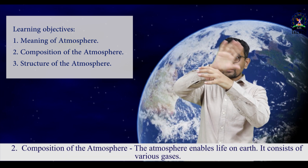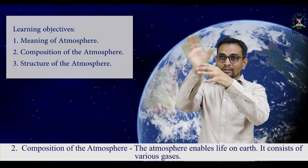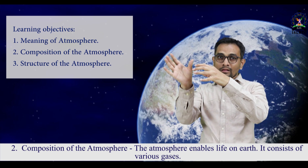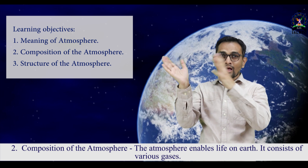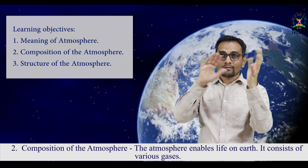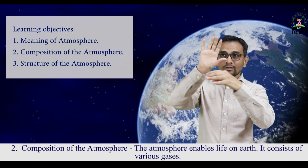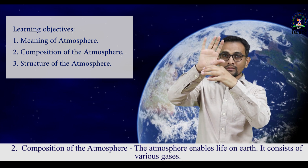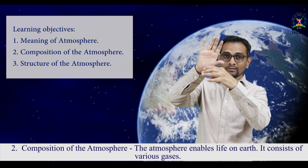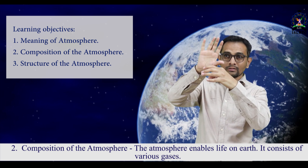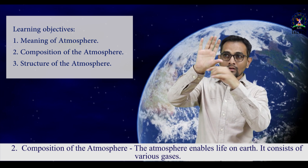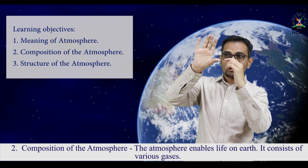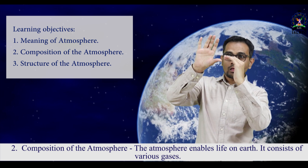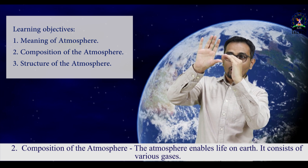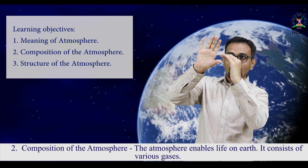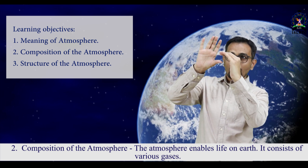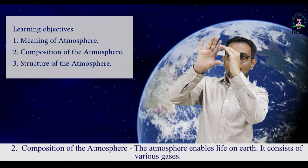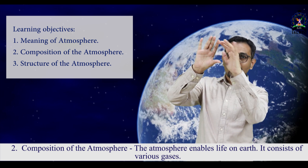composition of the atmosphere.